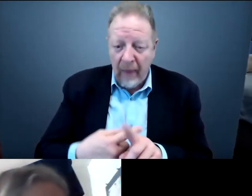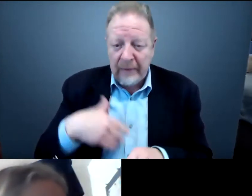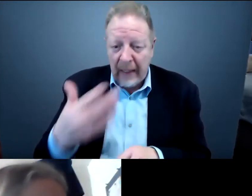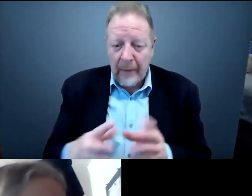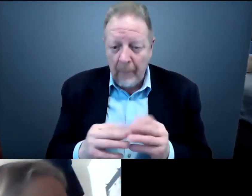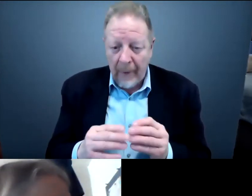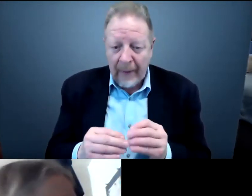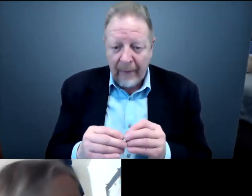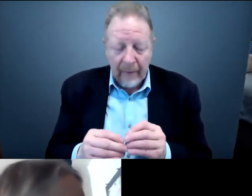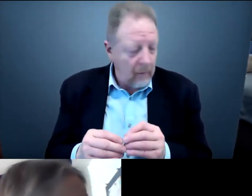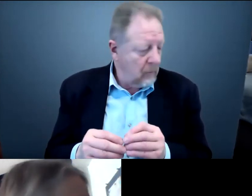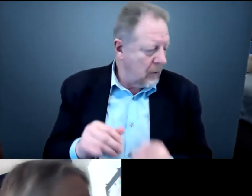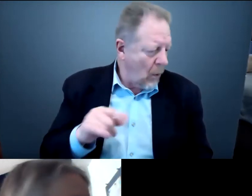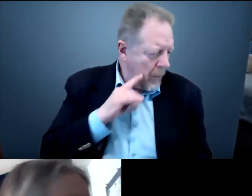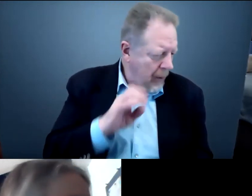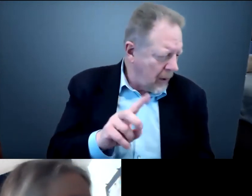would be